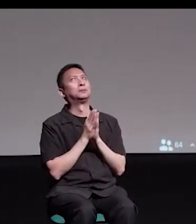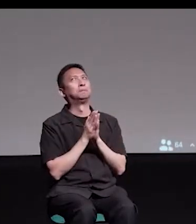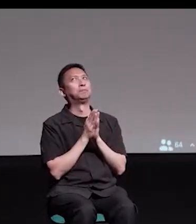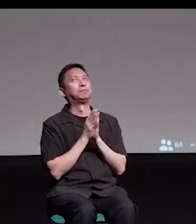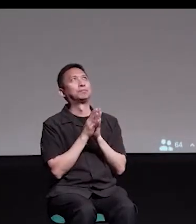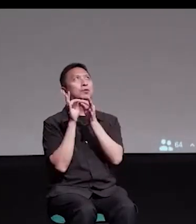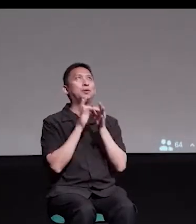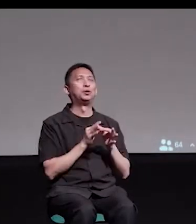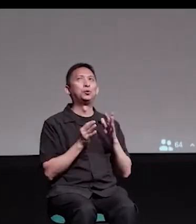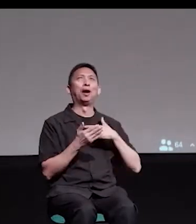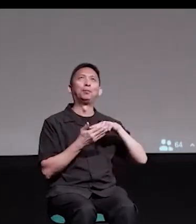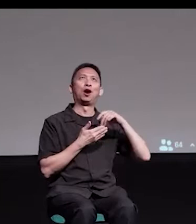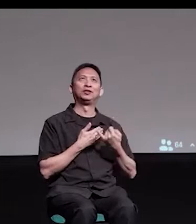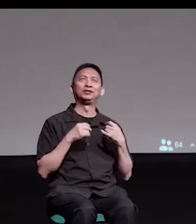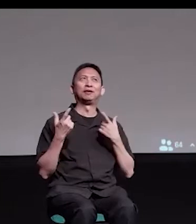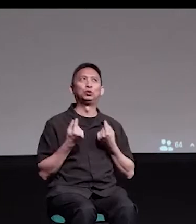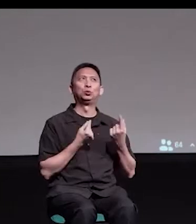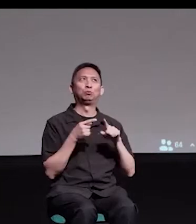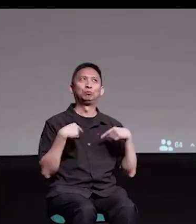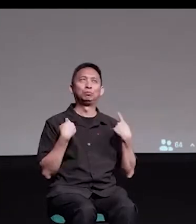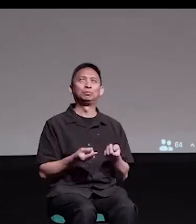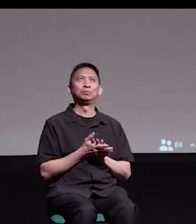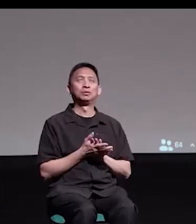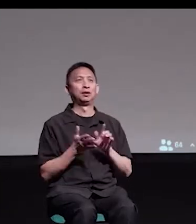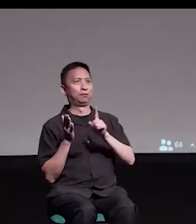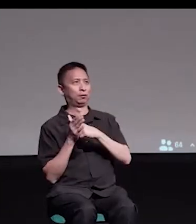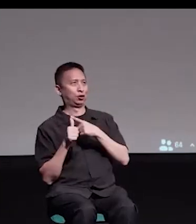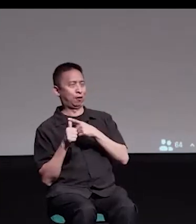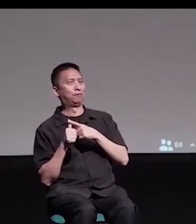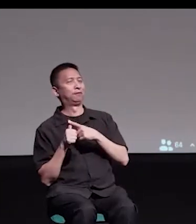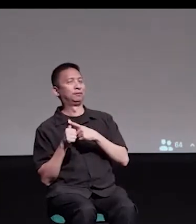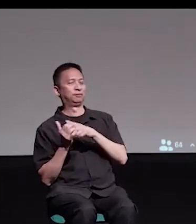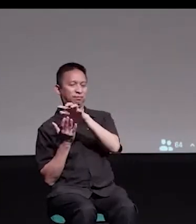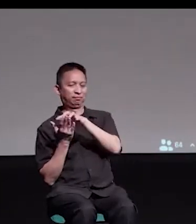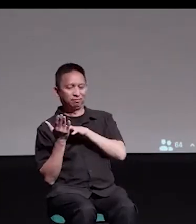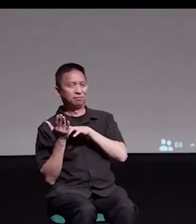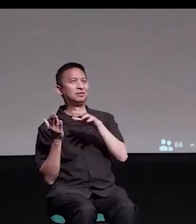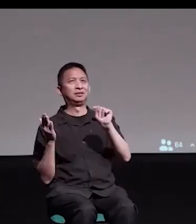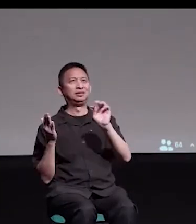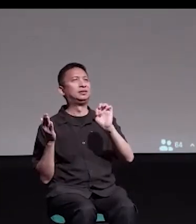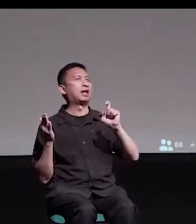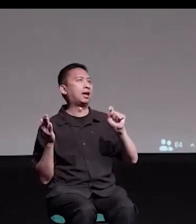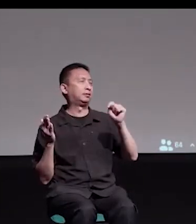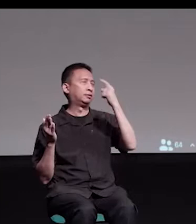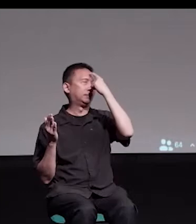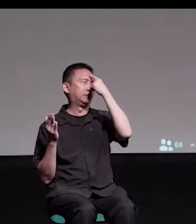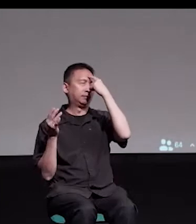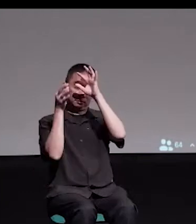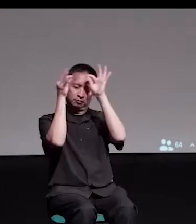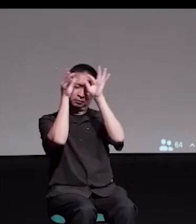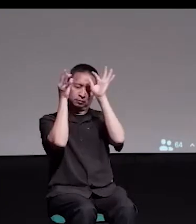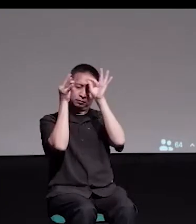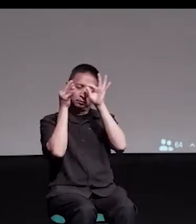on have been like, I begin textually, like in my mind, like once I can figure